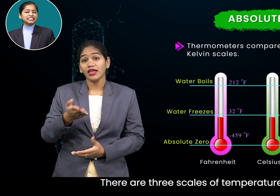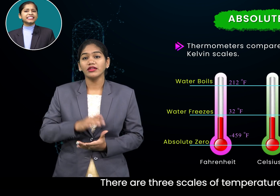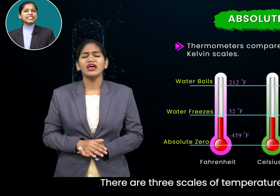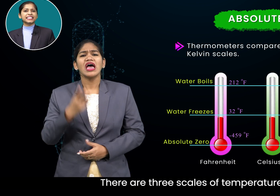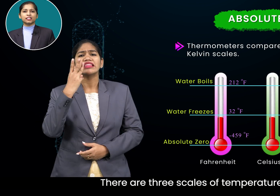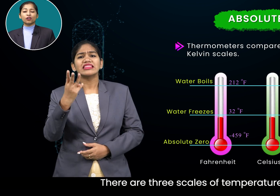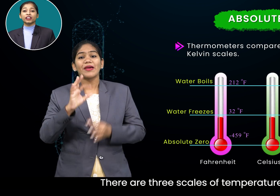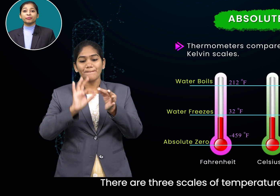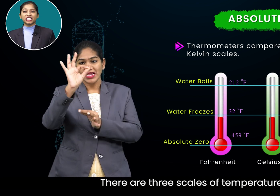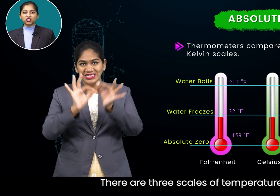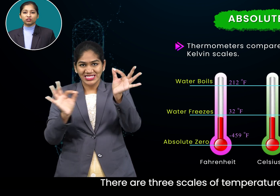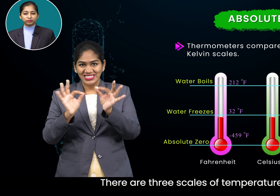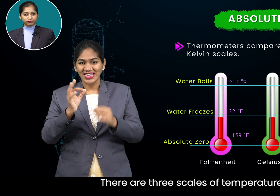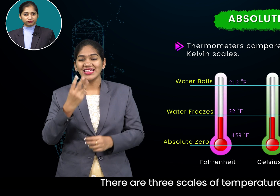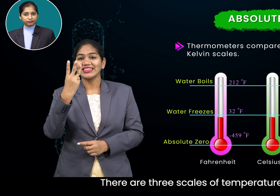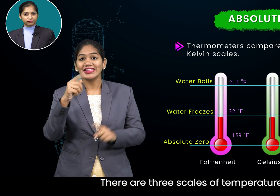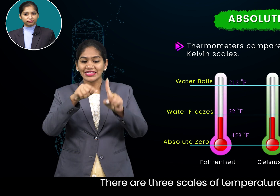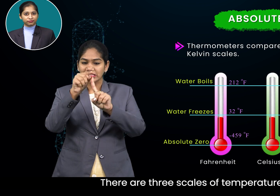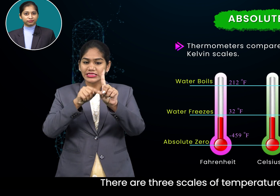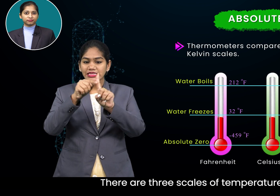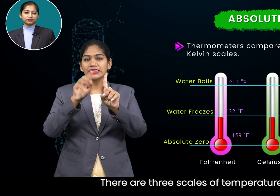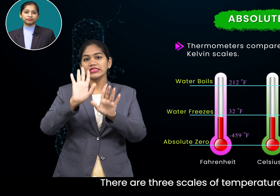There are 3 scales of temperature.